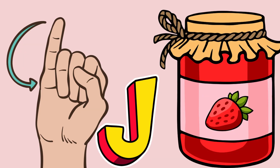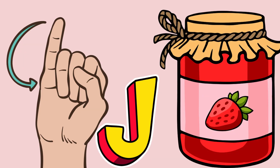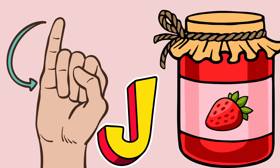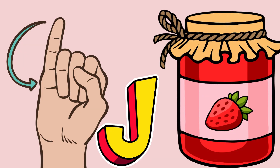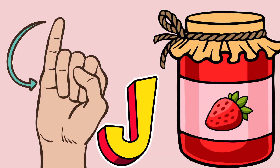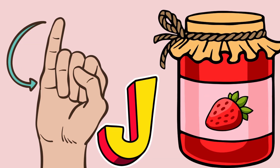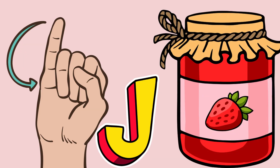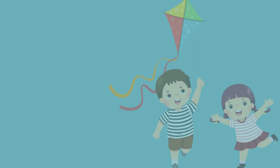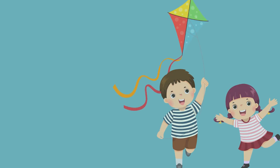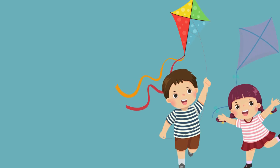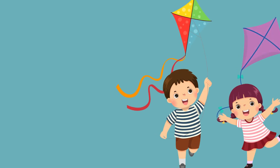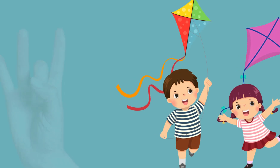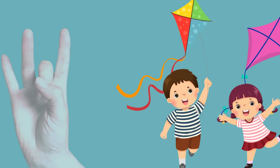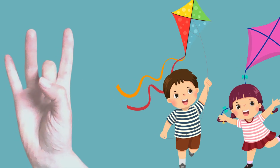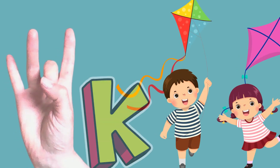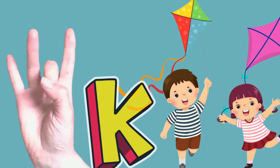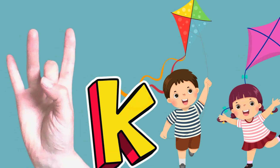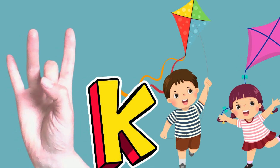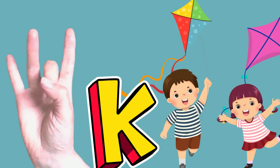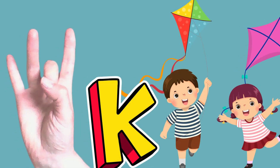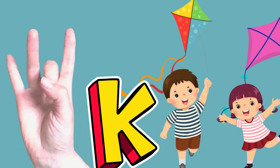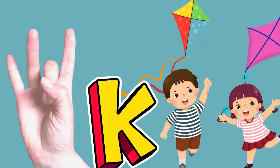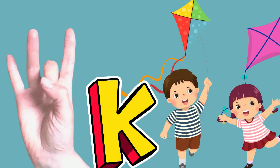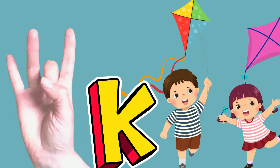Jam. K is for kite.